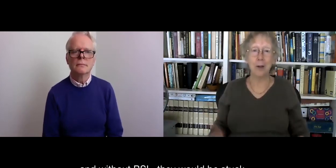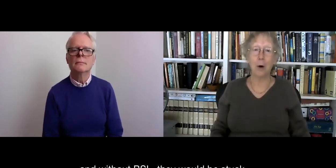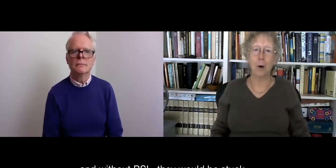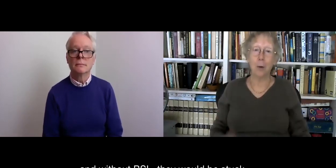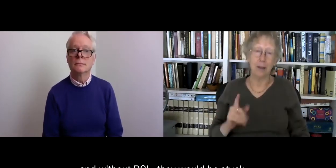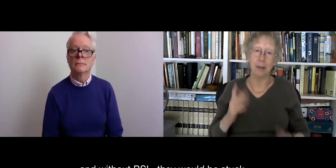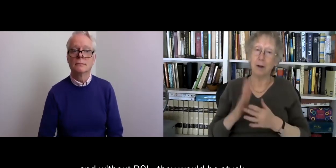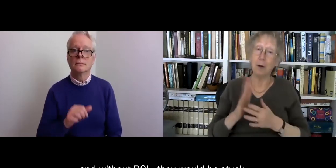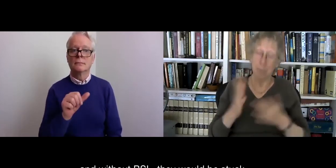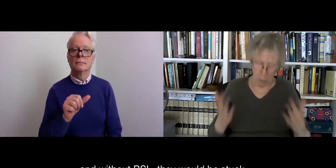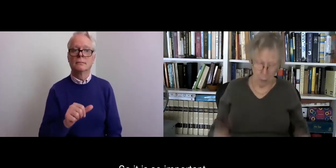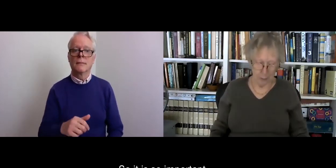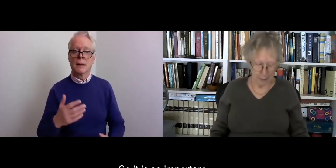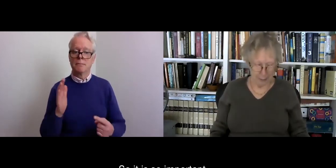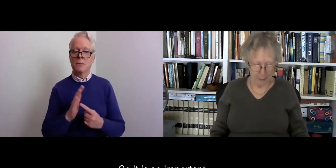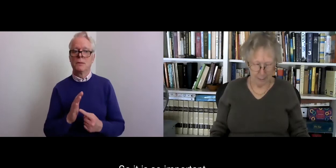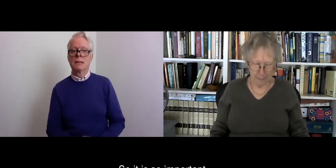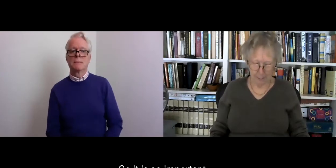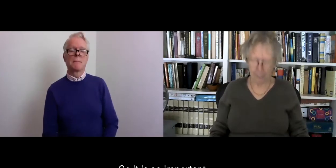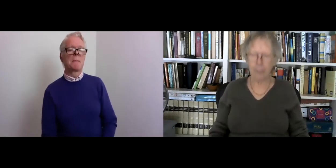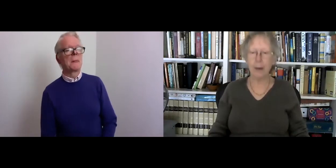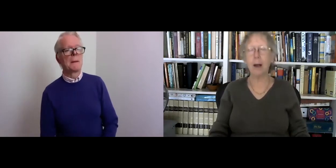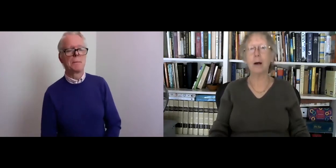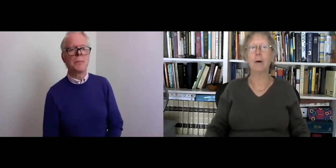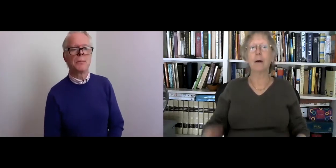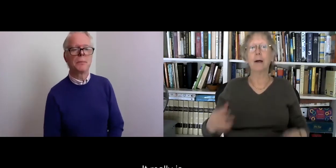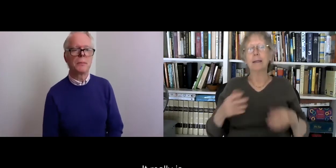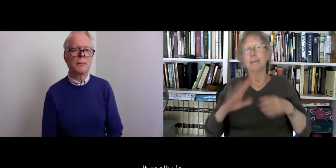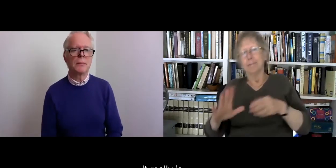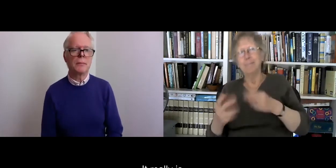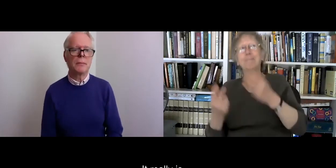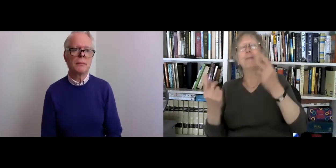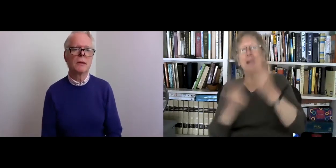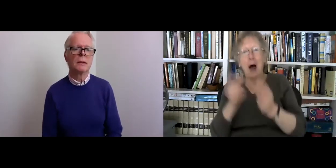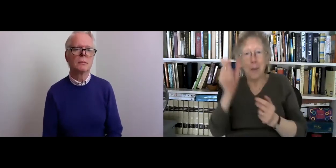they would be stuck. So it is so important. It really is.